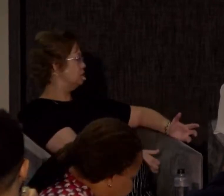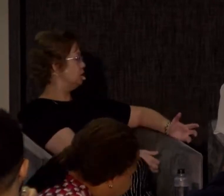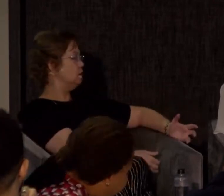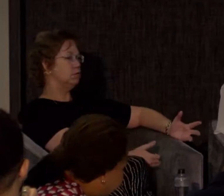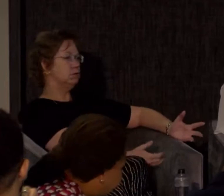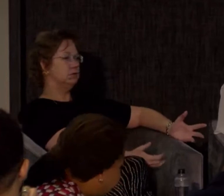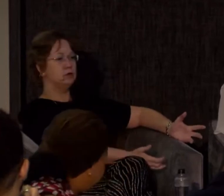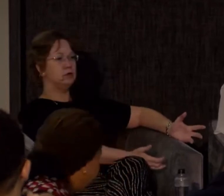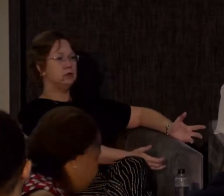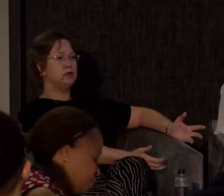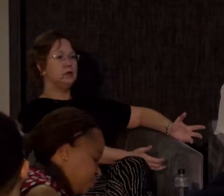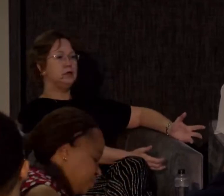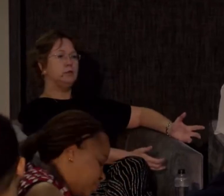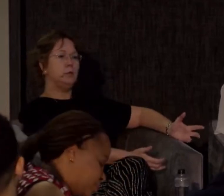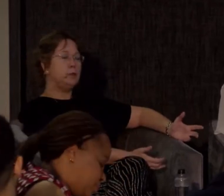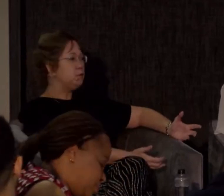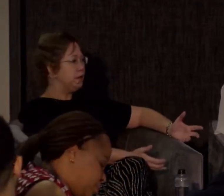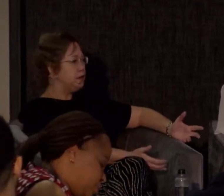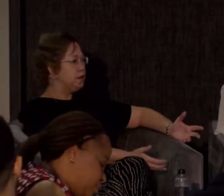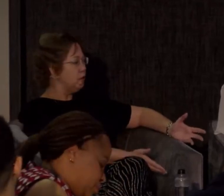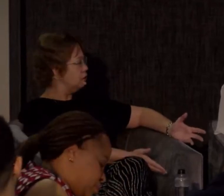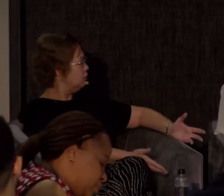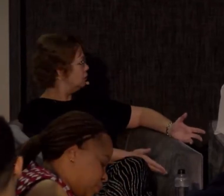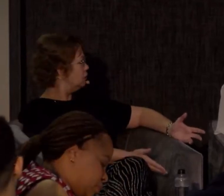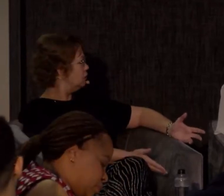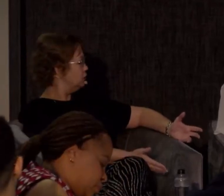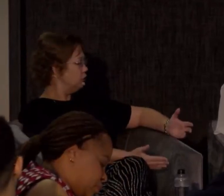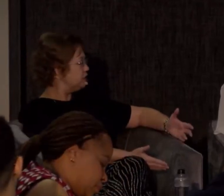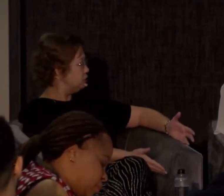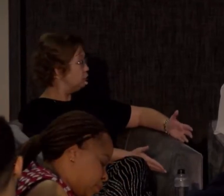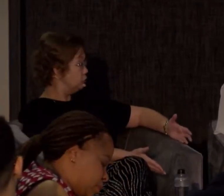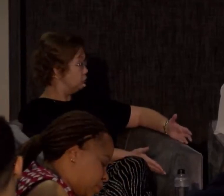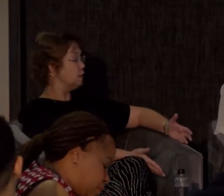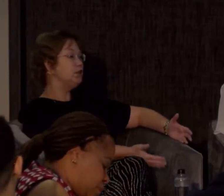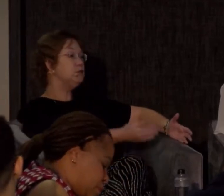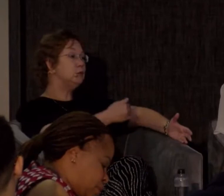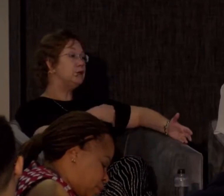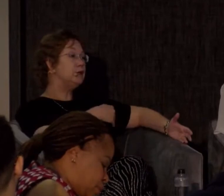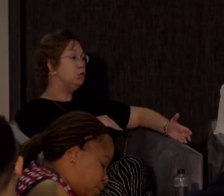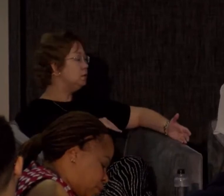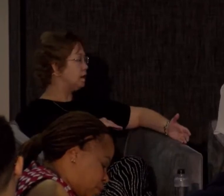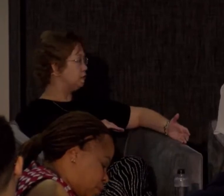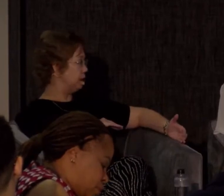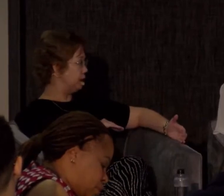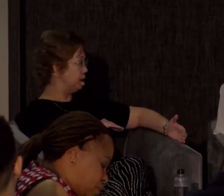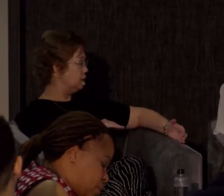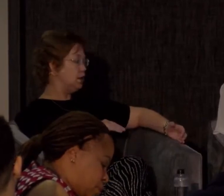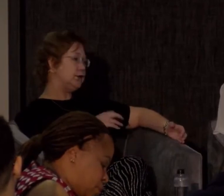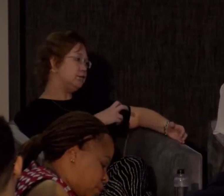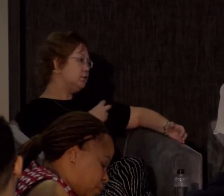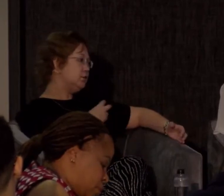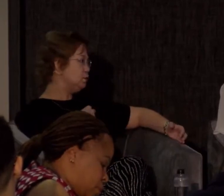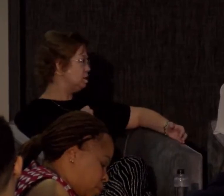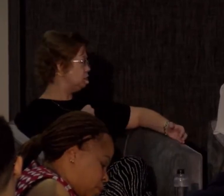or the CEO or the board. But where you are, you're going to start doing something to make your own life better.